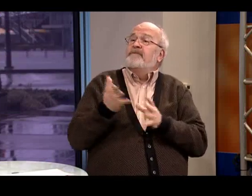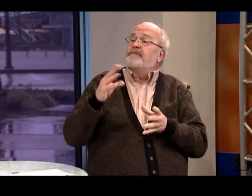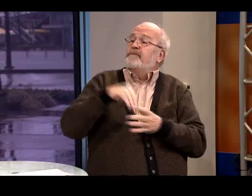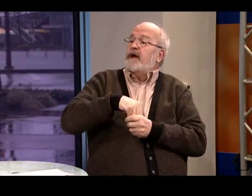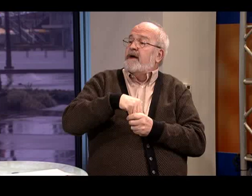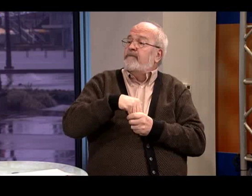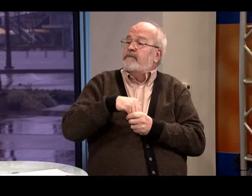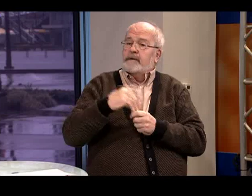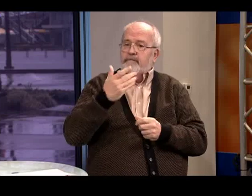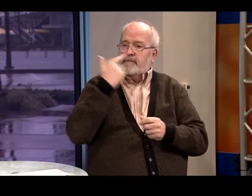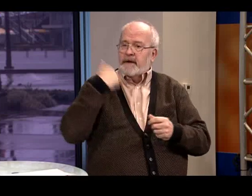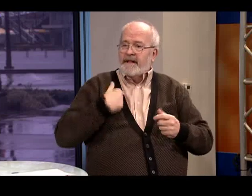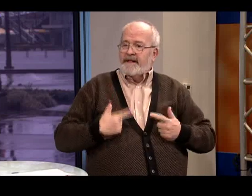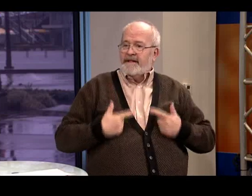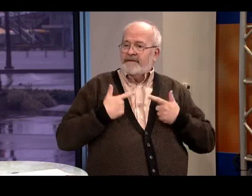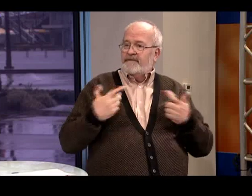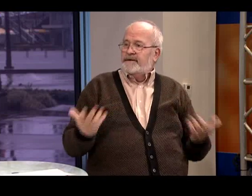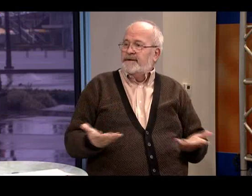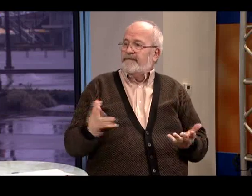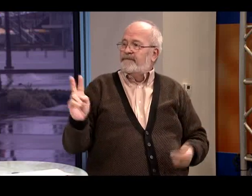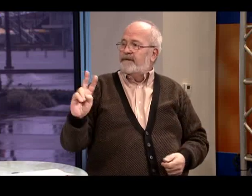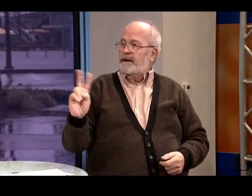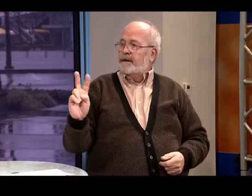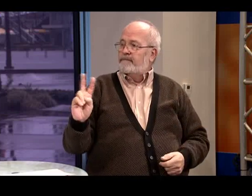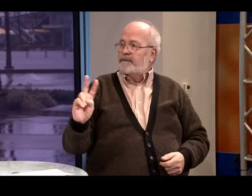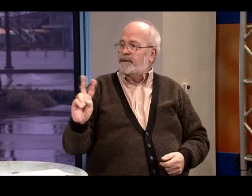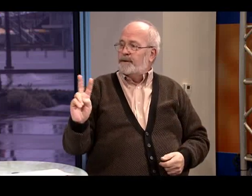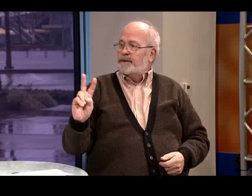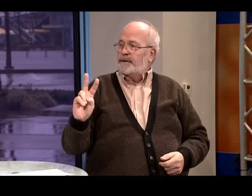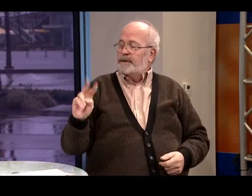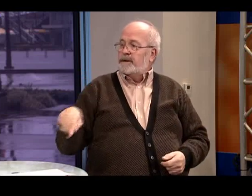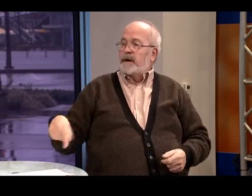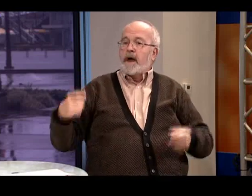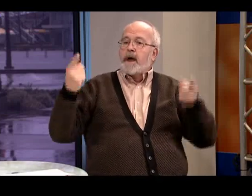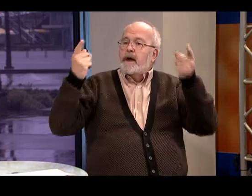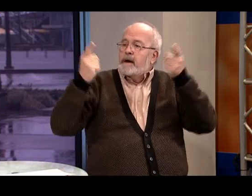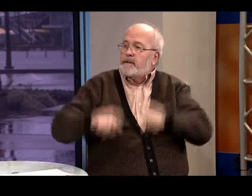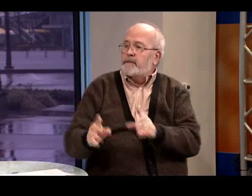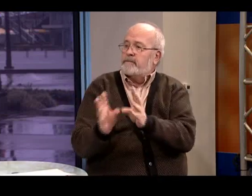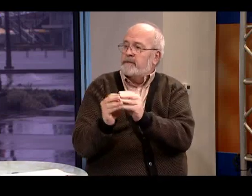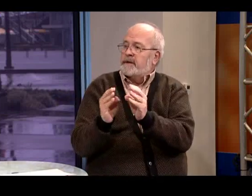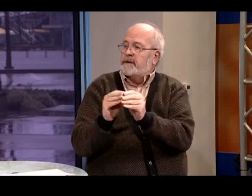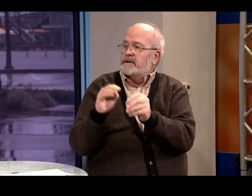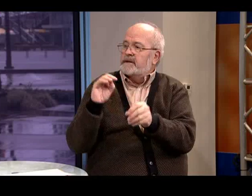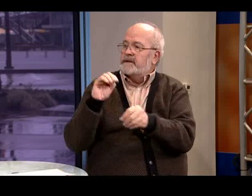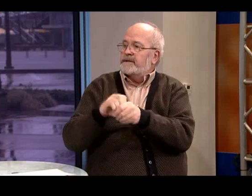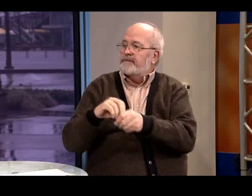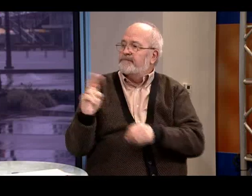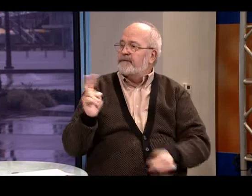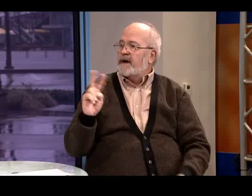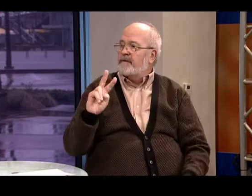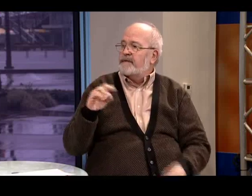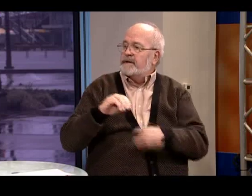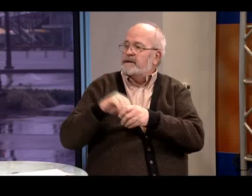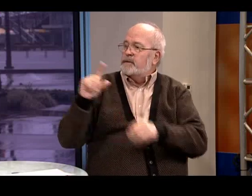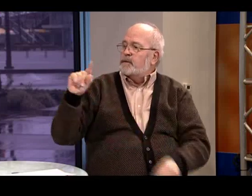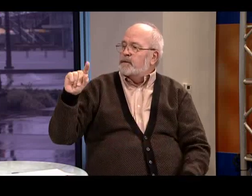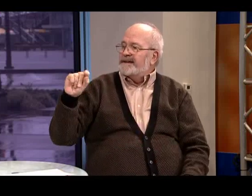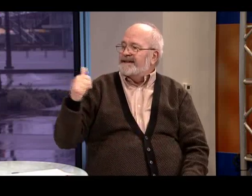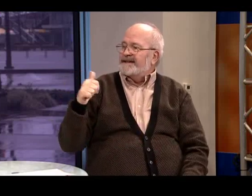And I have got involved. The reason I got involved is because I live here. I'm here in Vancouver, and the Congress was happening in